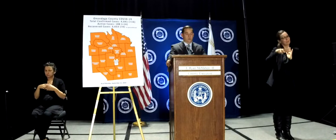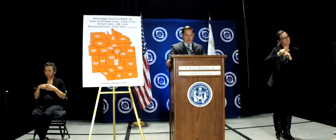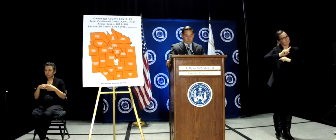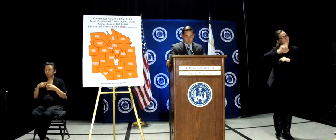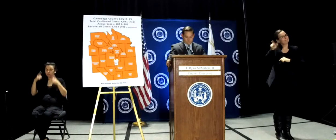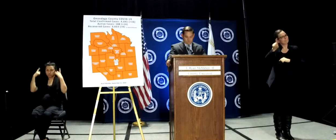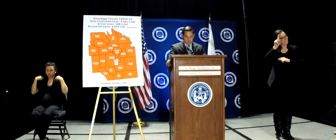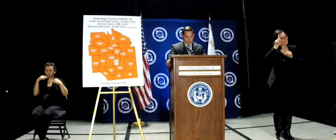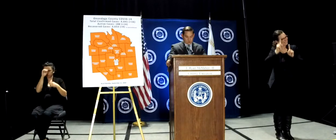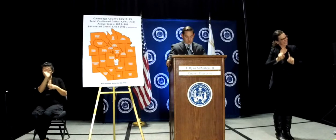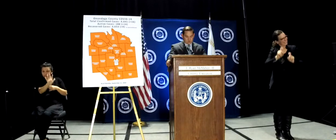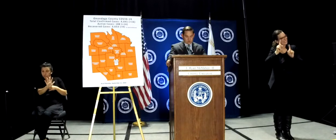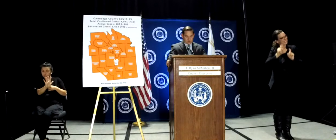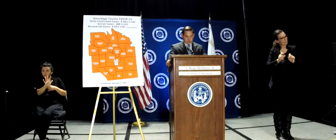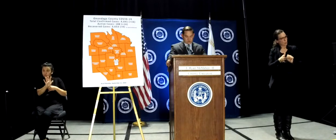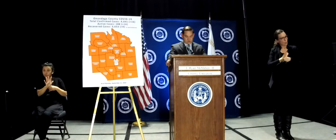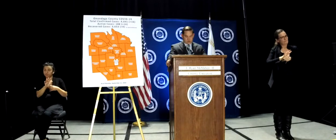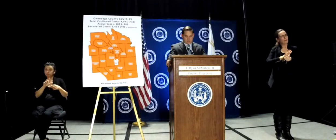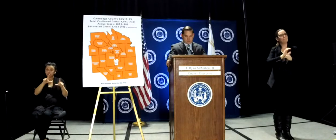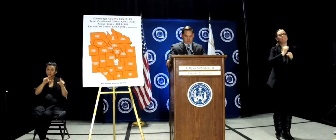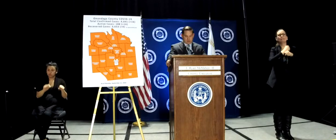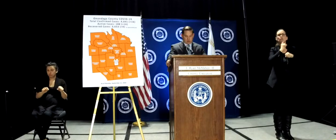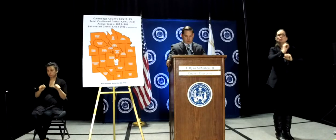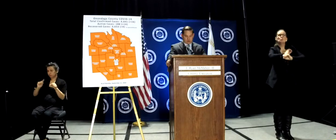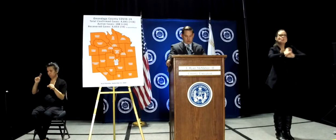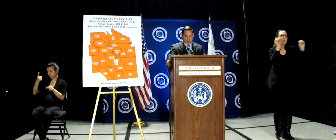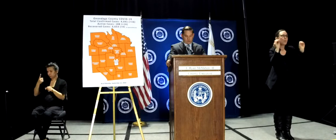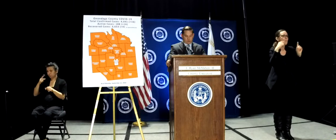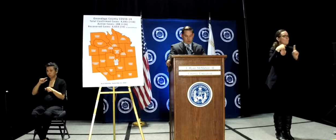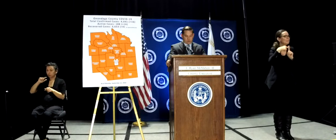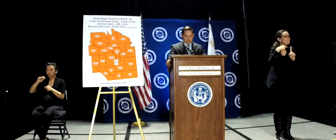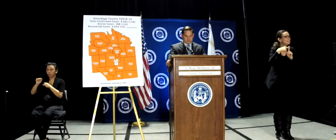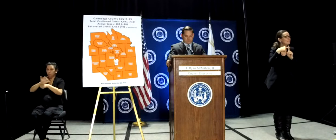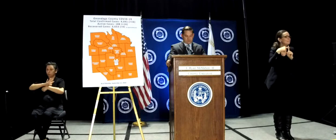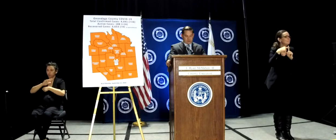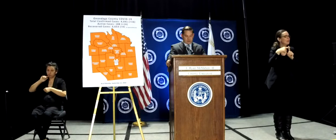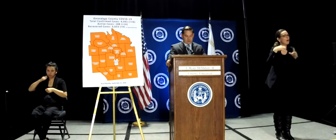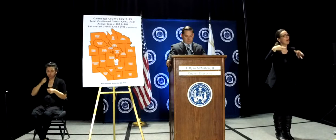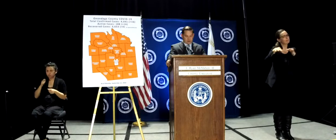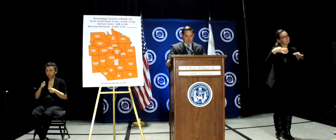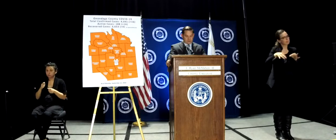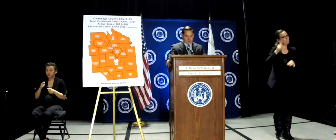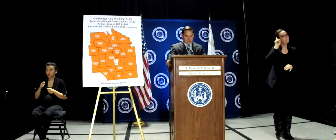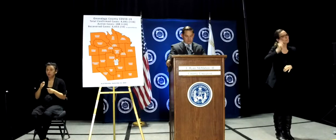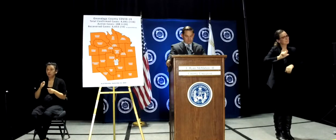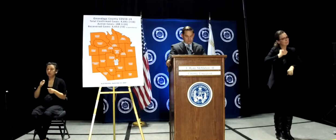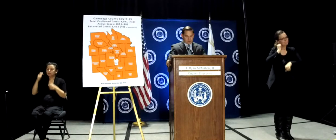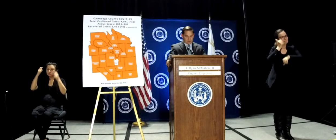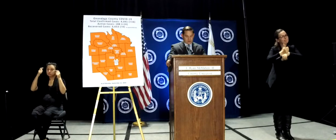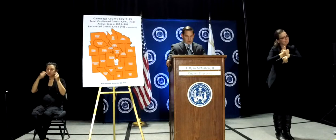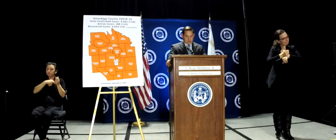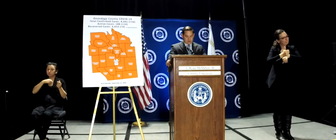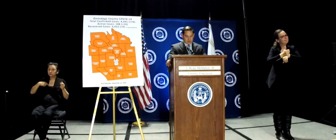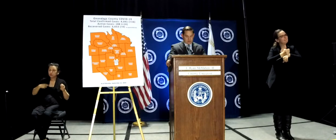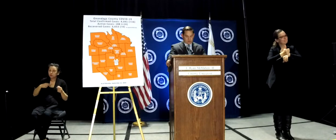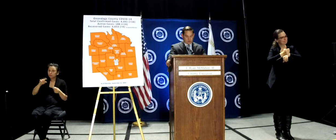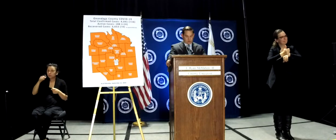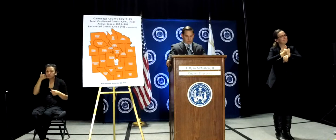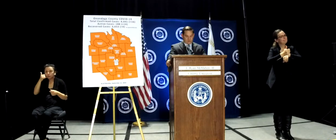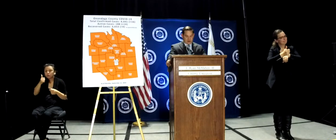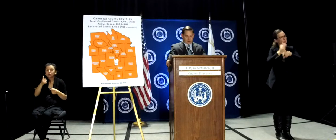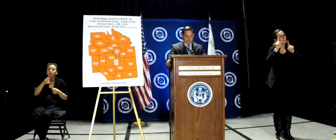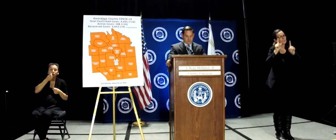be ruled out. So the nurse gives the parent the number for an appointment at Upstate. That